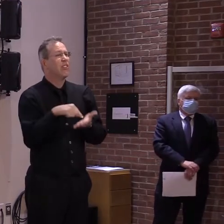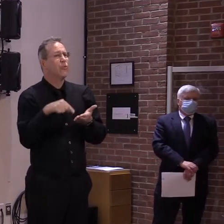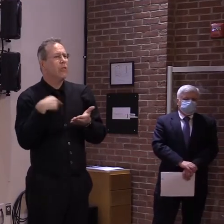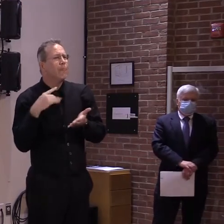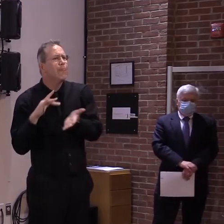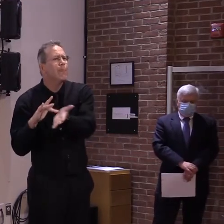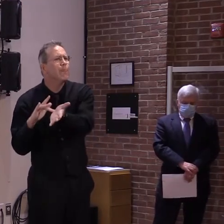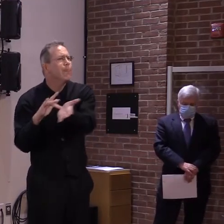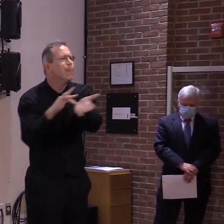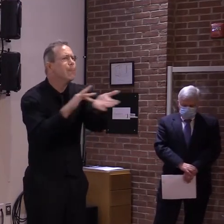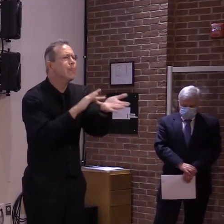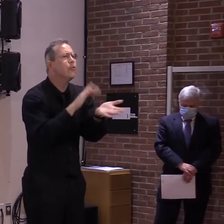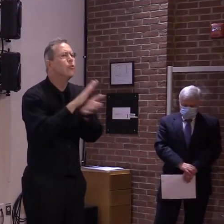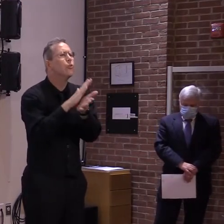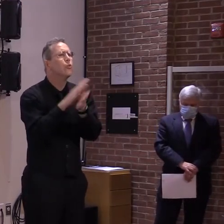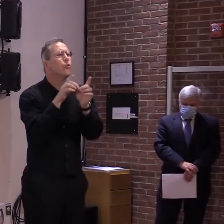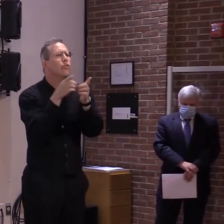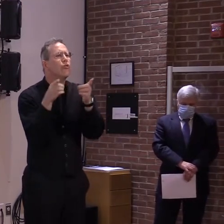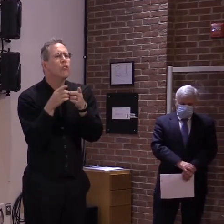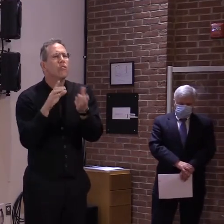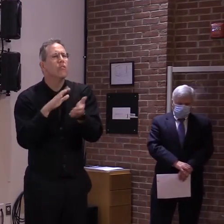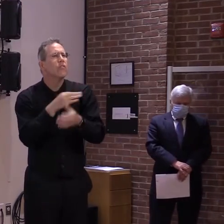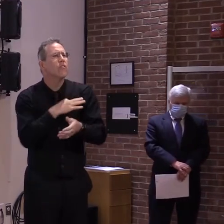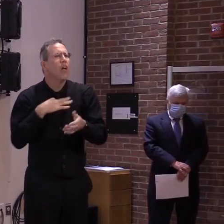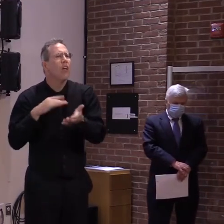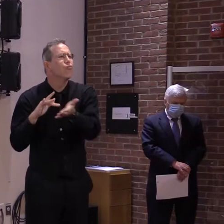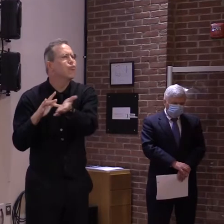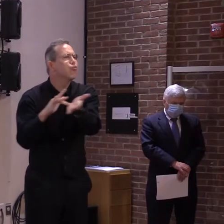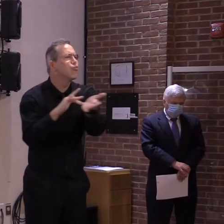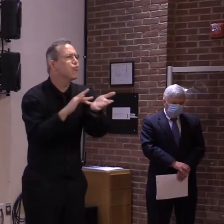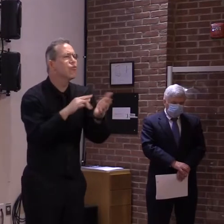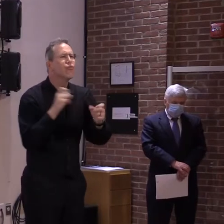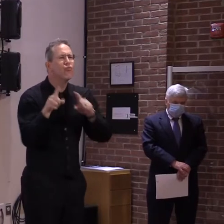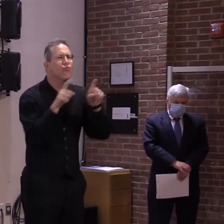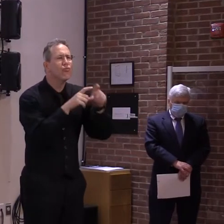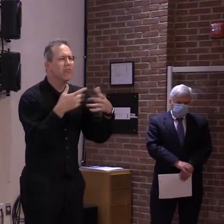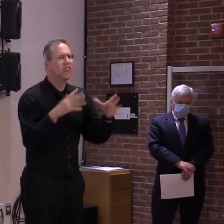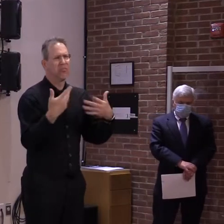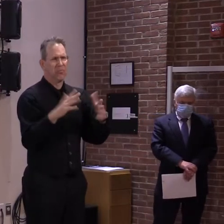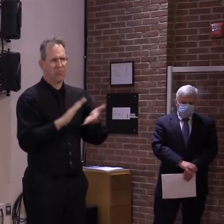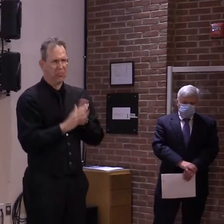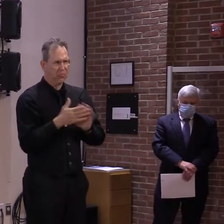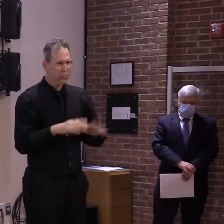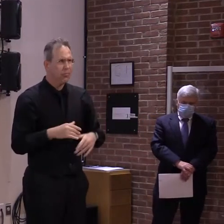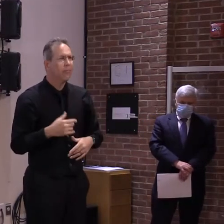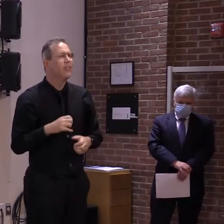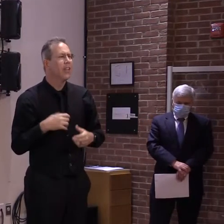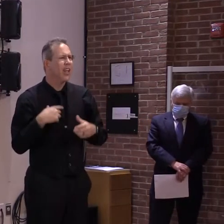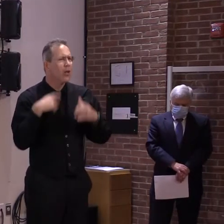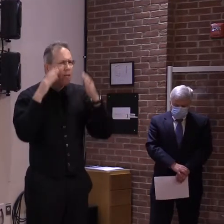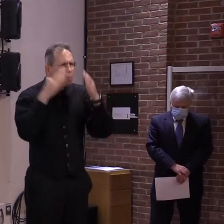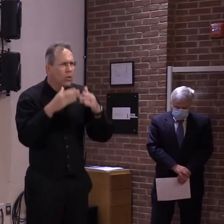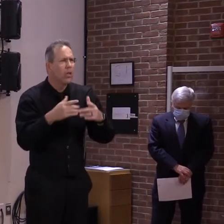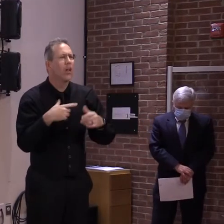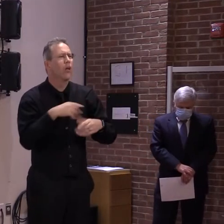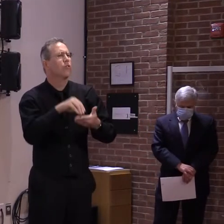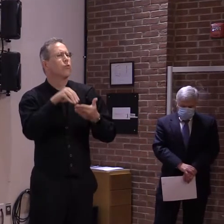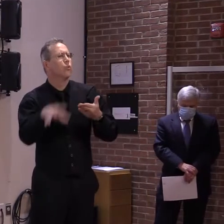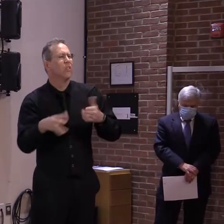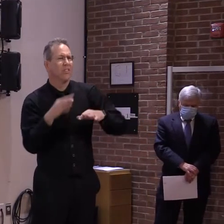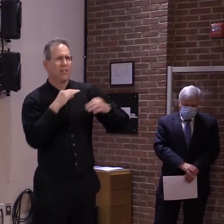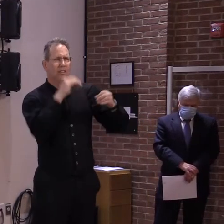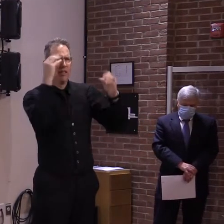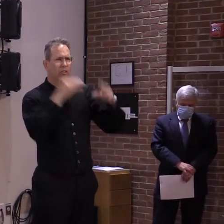staff last week, and we're now in the process of launching a pilot surveillance testing program focused on students.